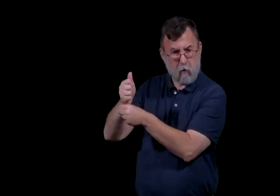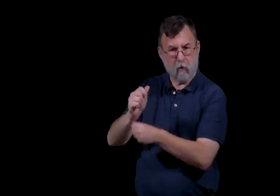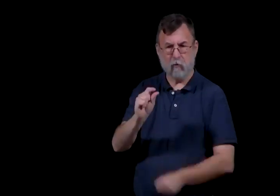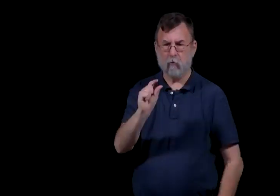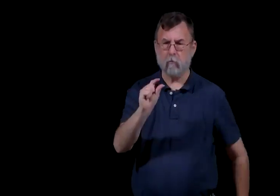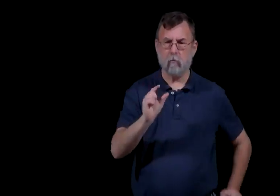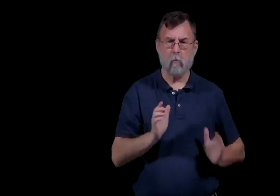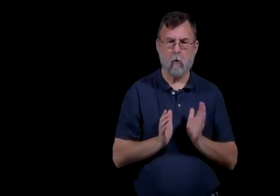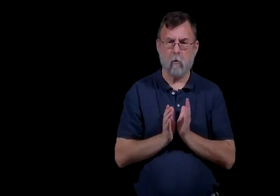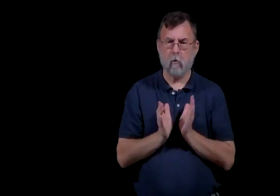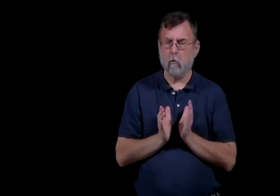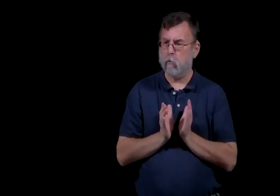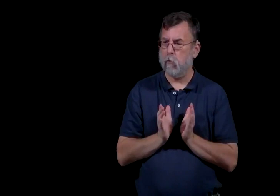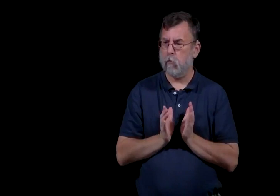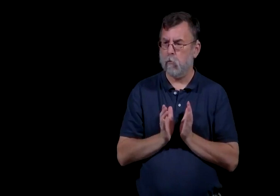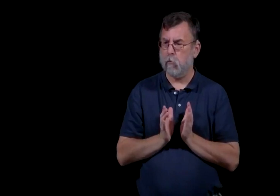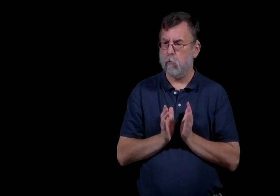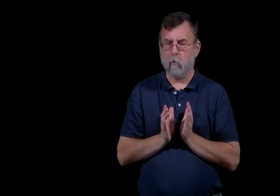Your faith is so small.